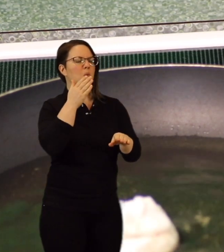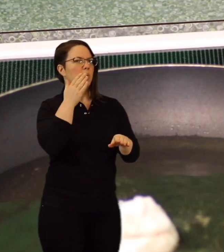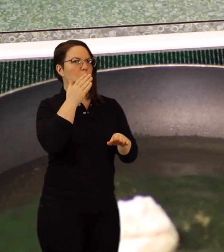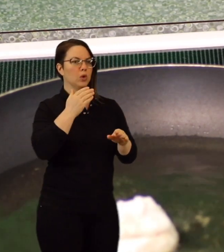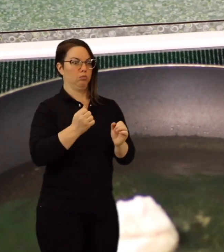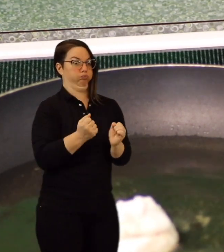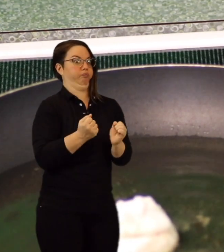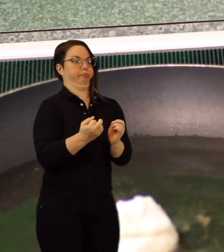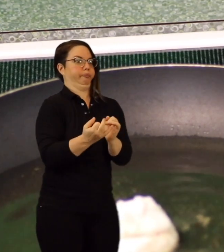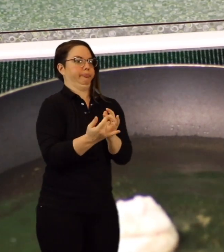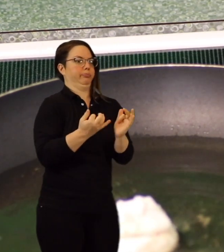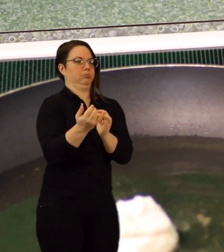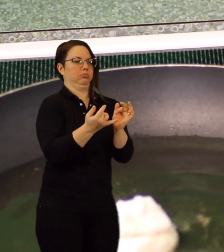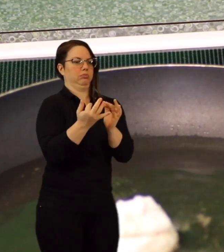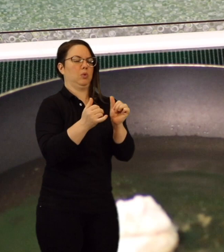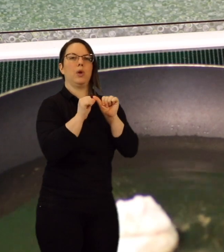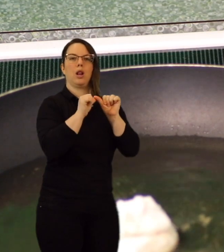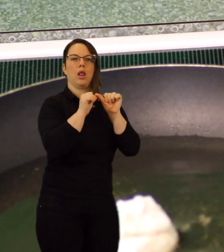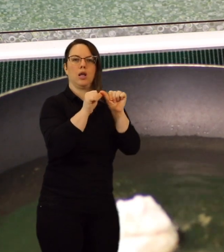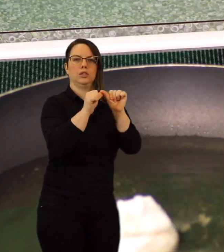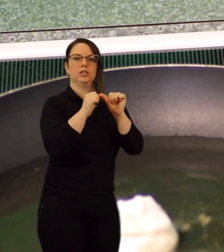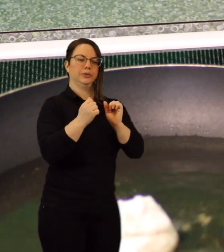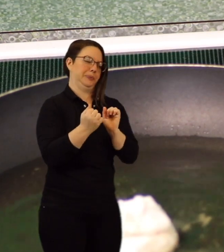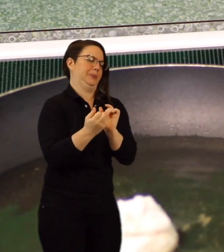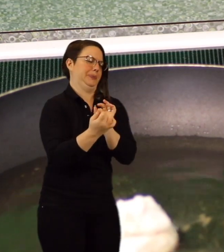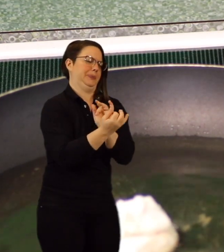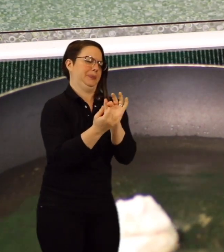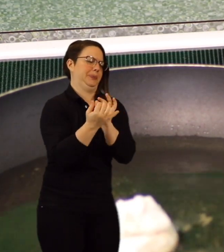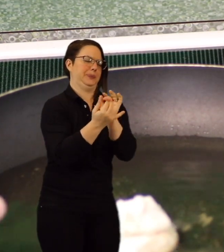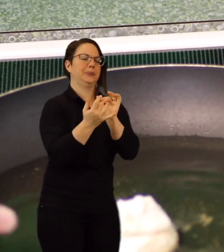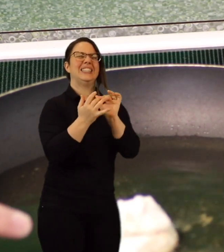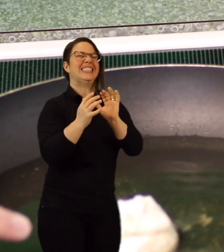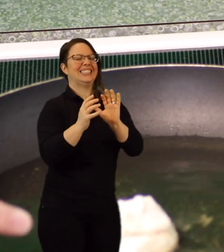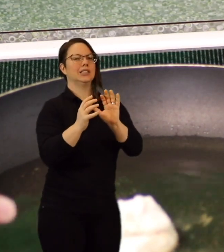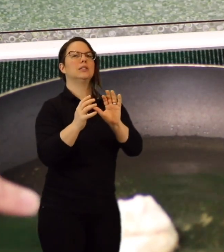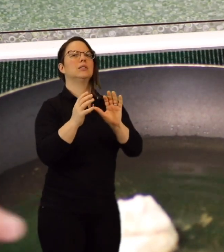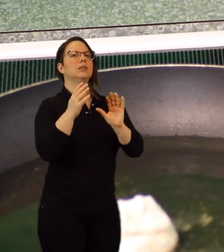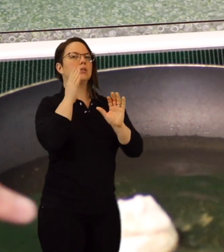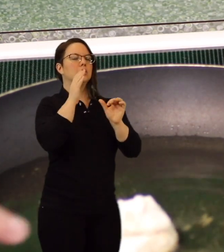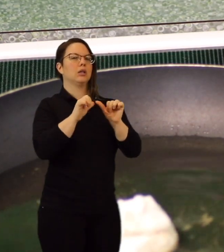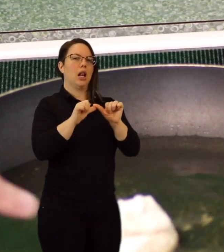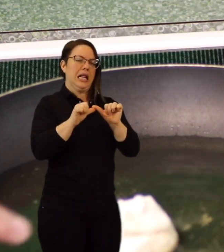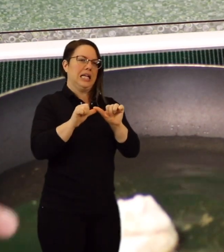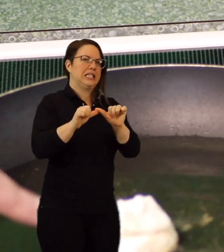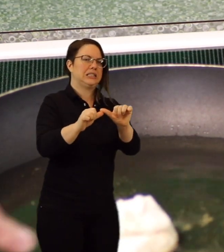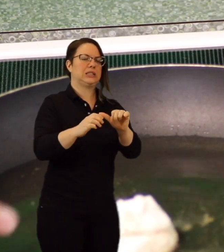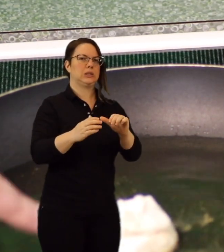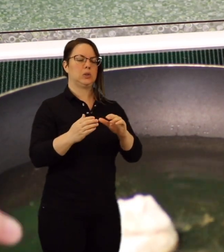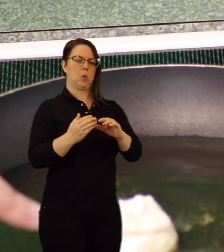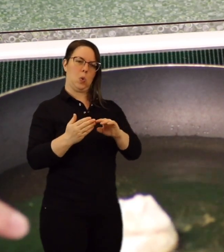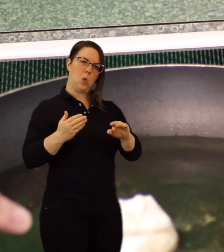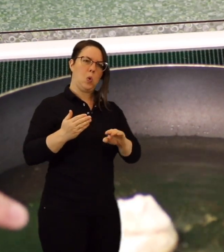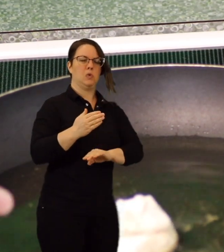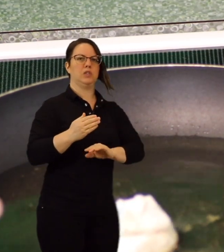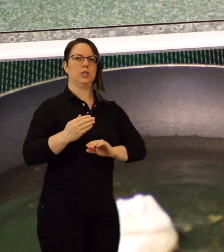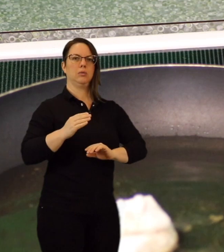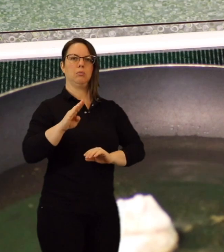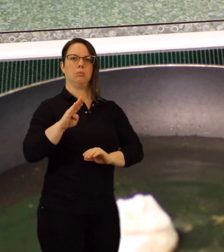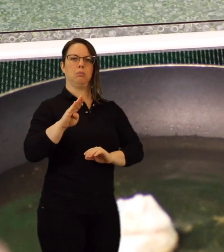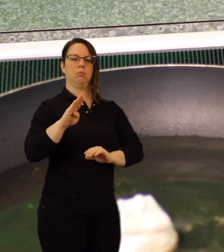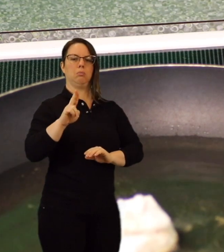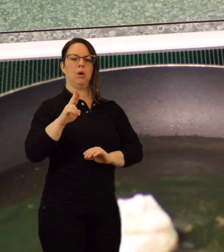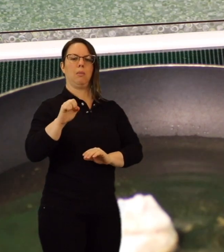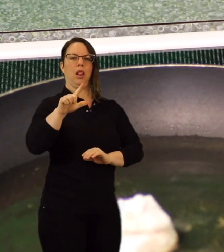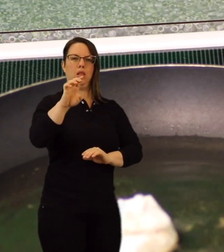and it would just keep frying. It's still bubbling a little bit on the sides, as you can see,